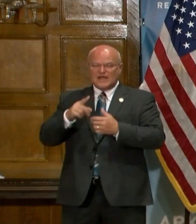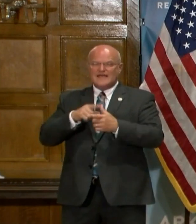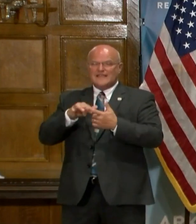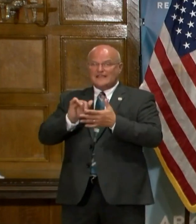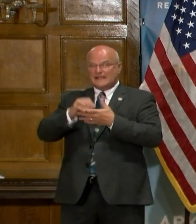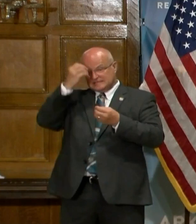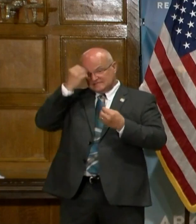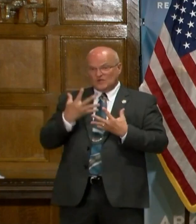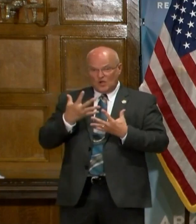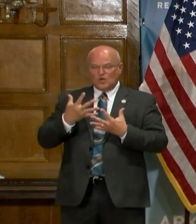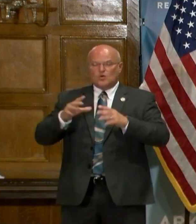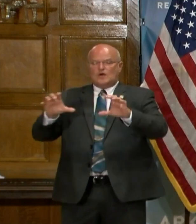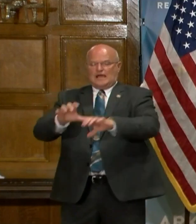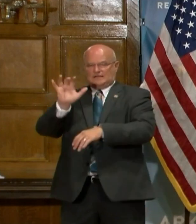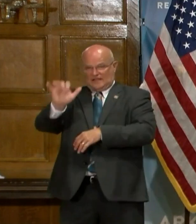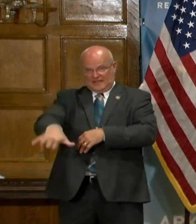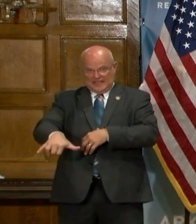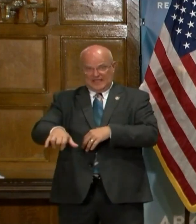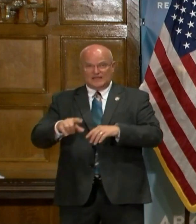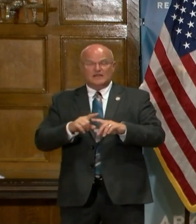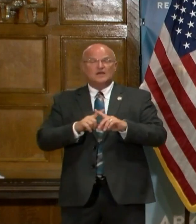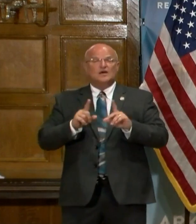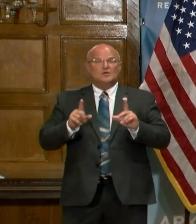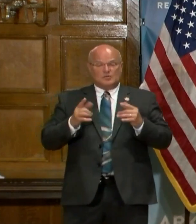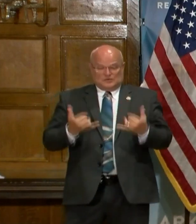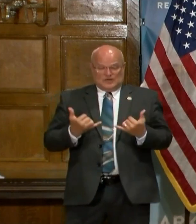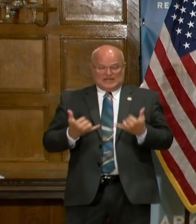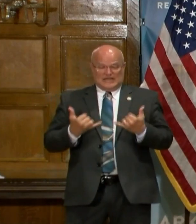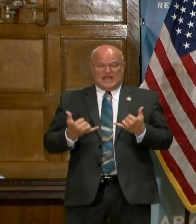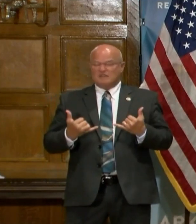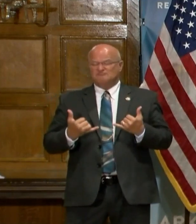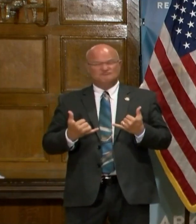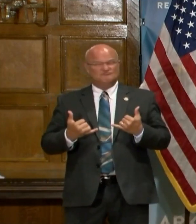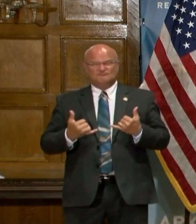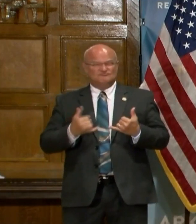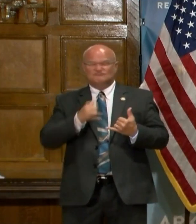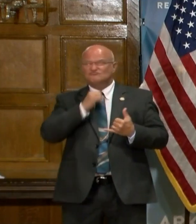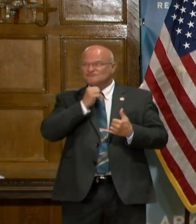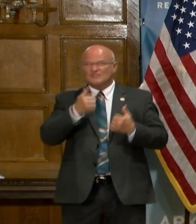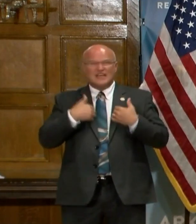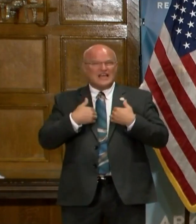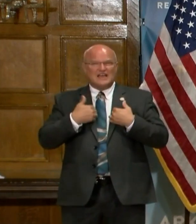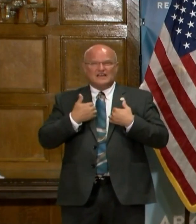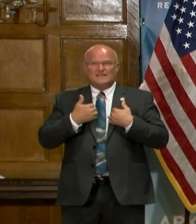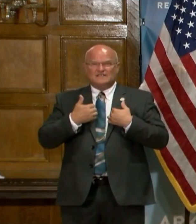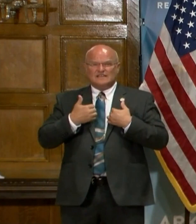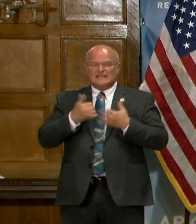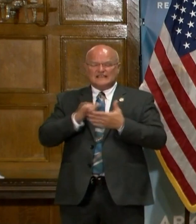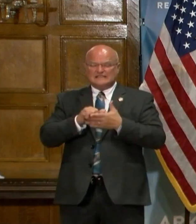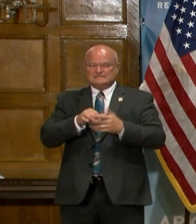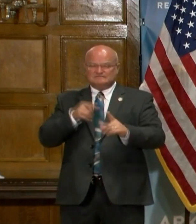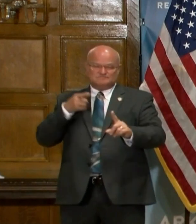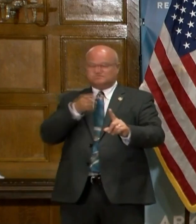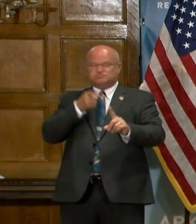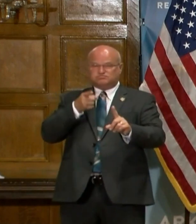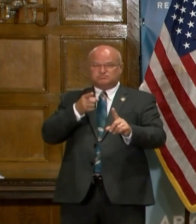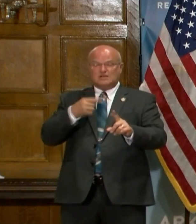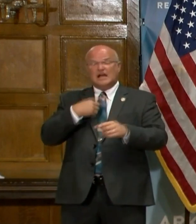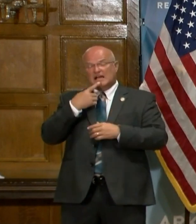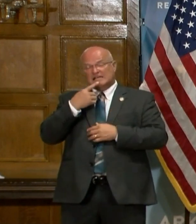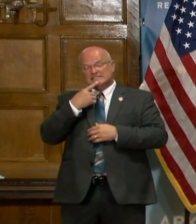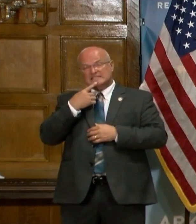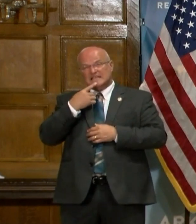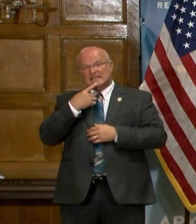that's informative, and we'll act on that as well. At this point, it doesn't look like we're having that as a major driver, although I would